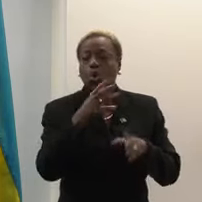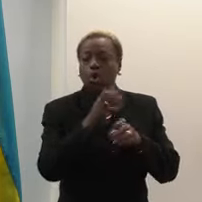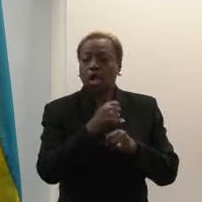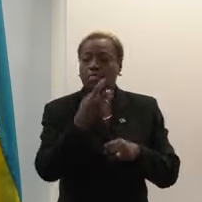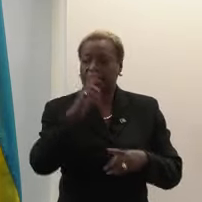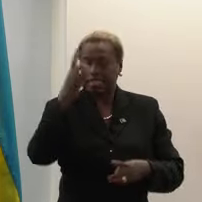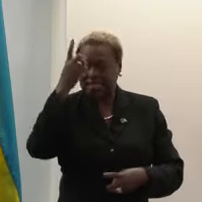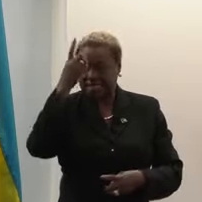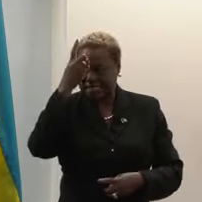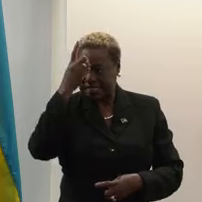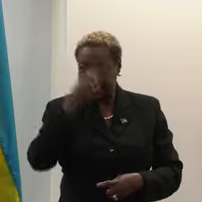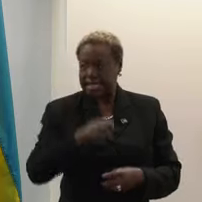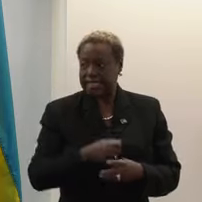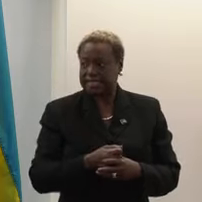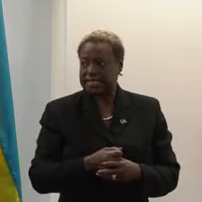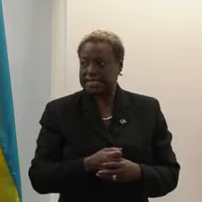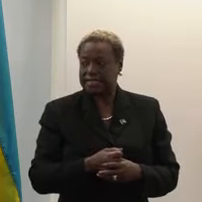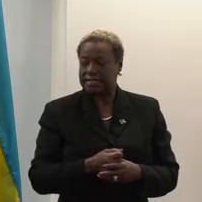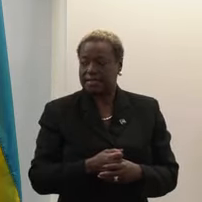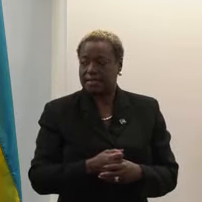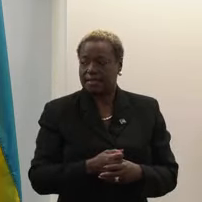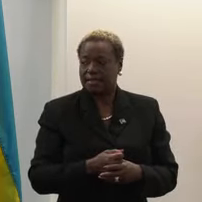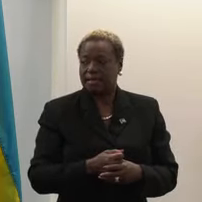Because there may be some type of fear that if they do